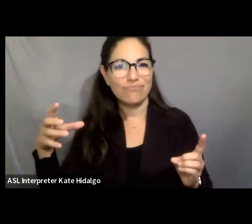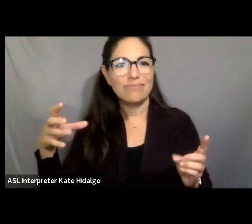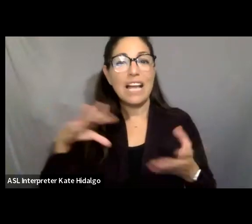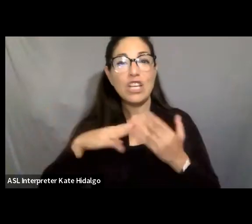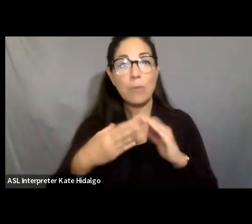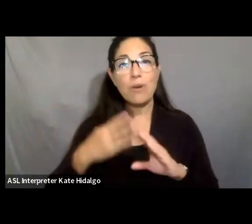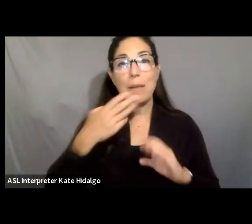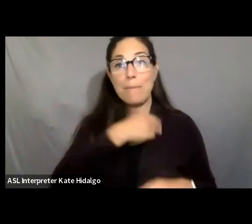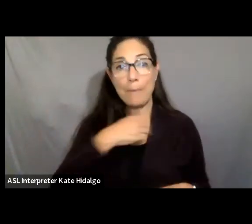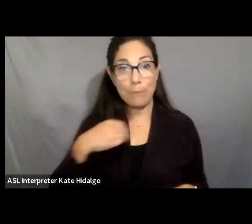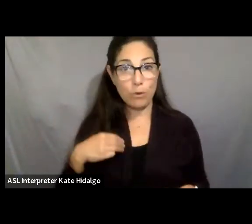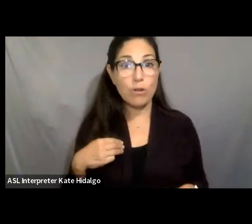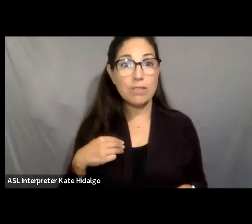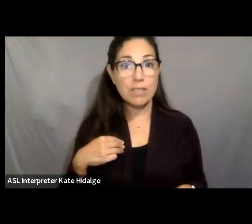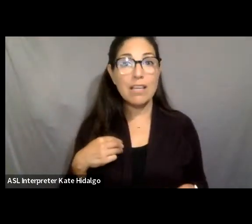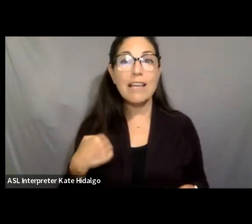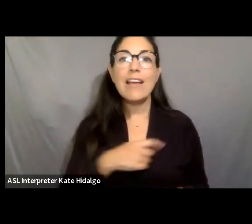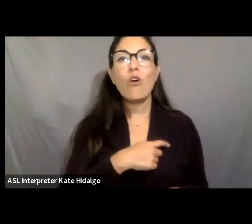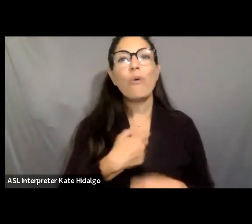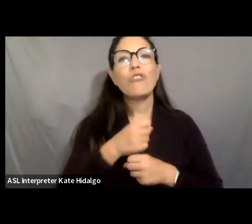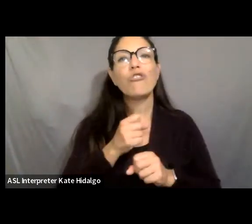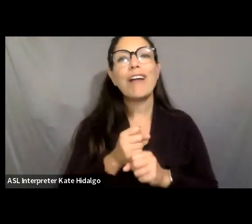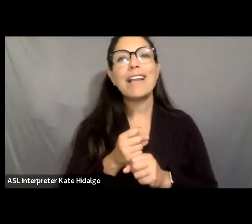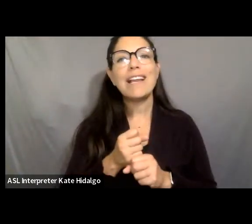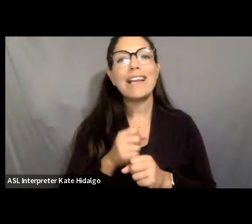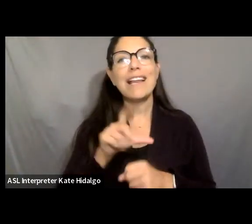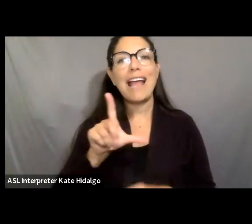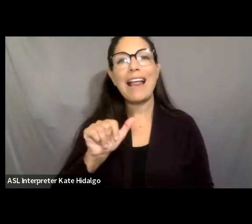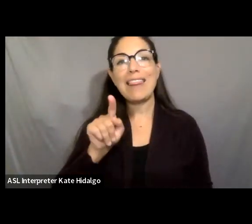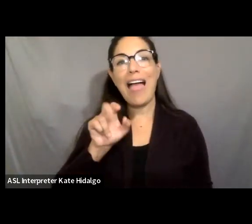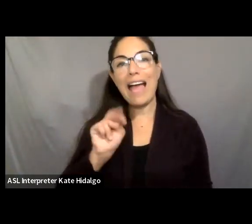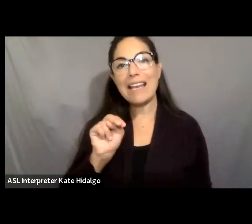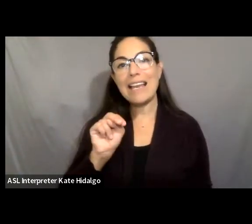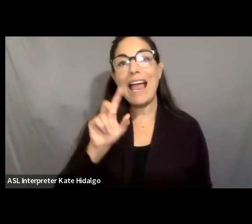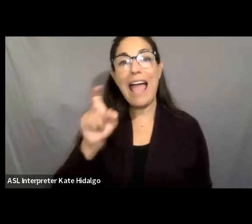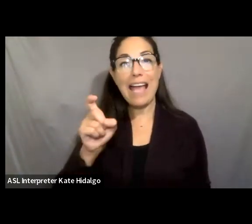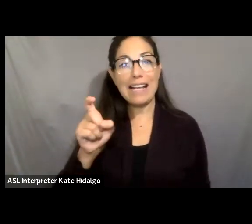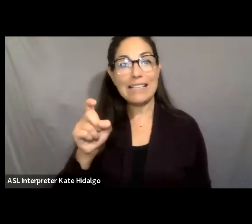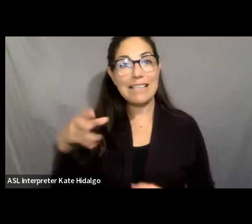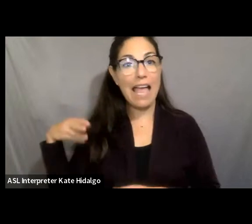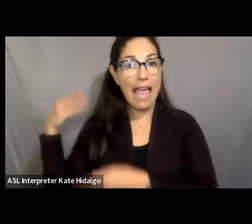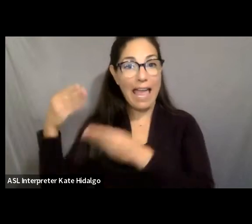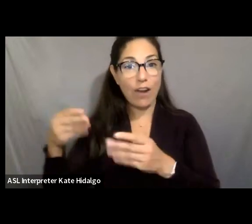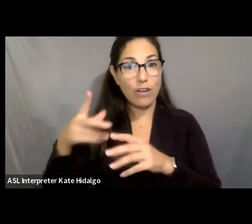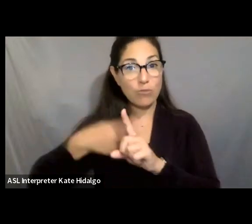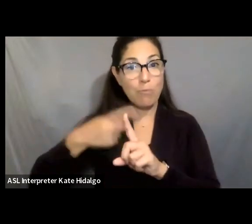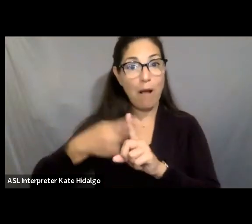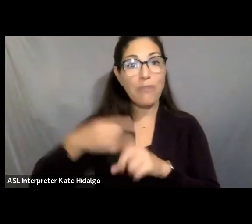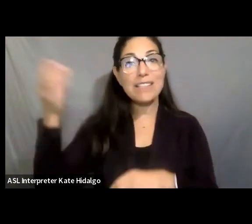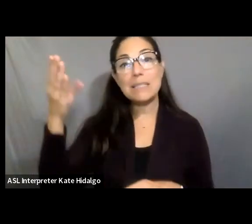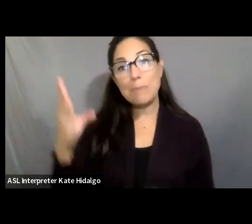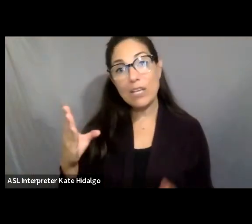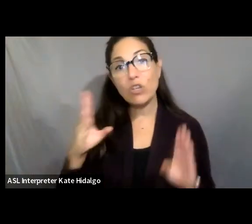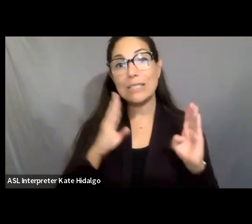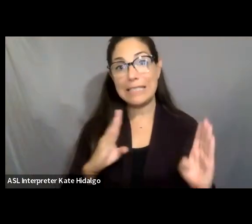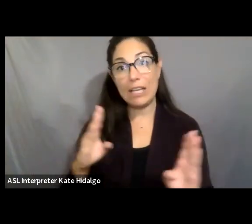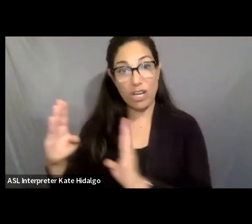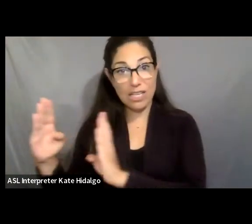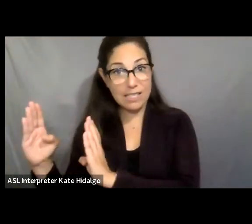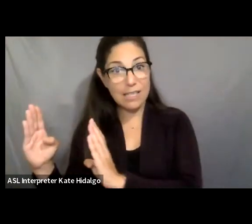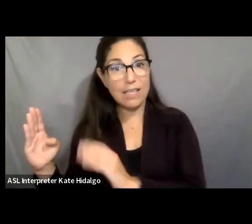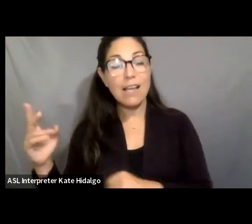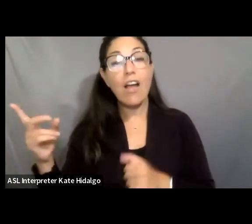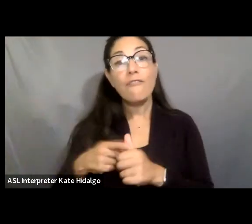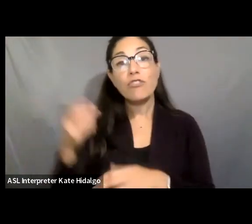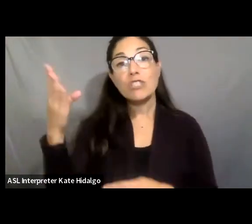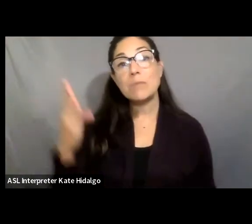community members, we're creating a Latinx Heritage Month speaker series. And the first speaker will